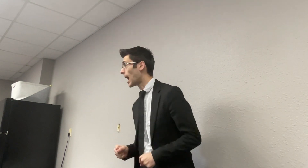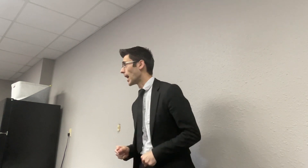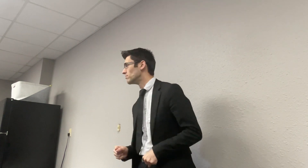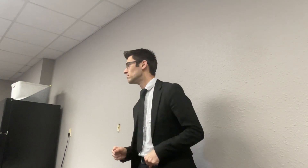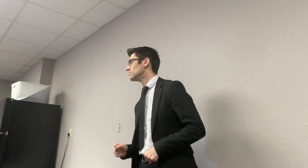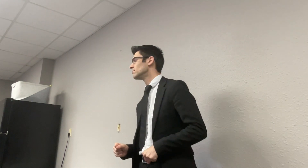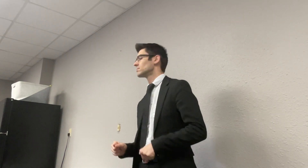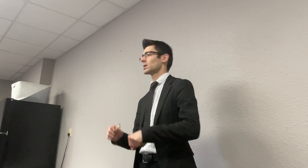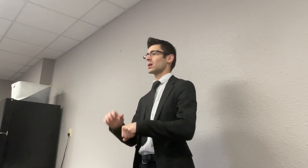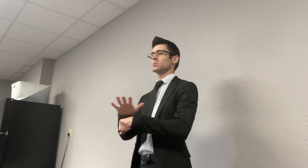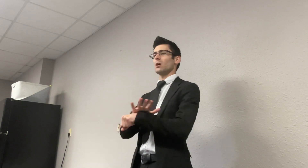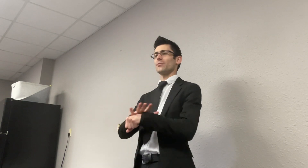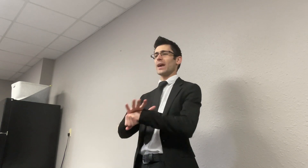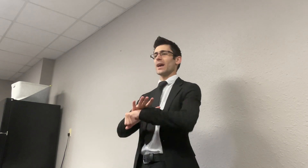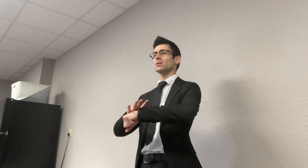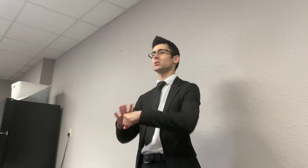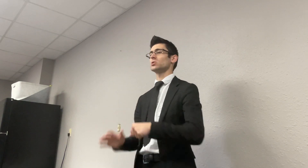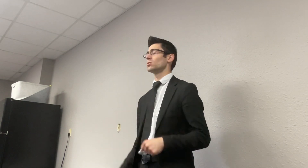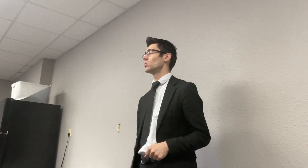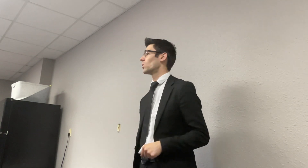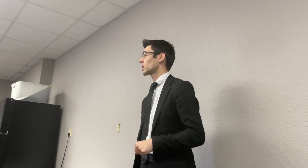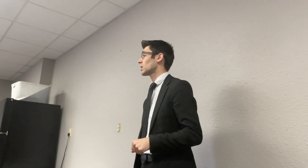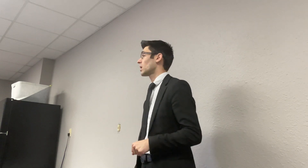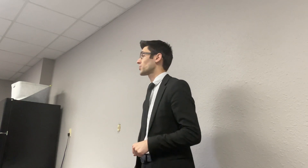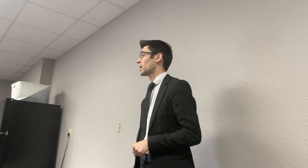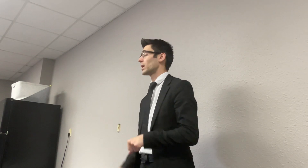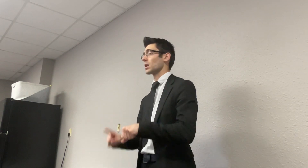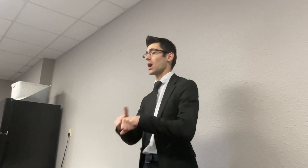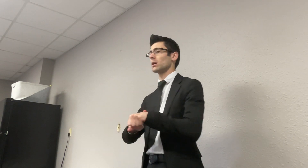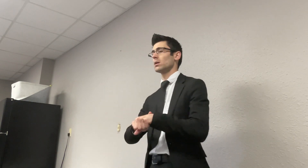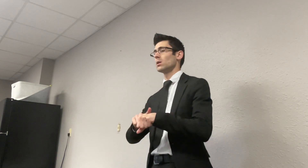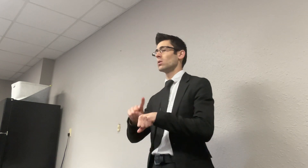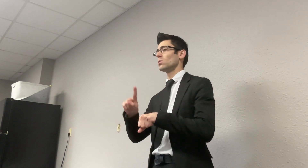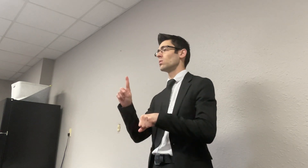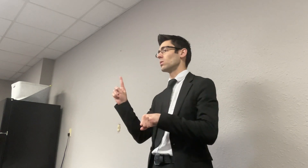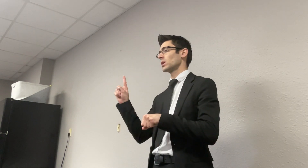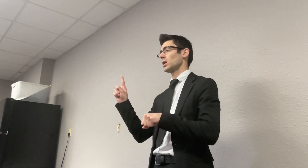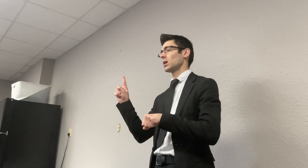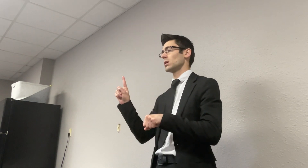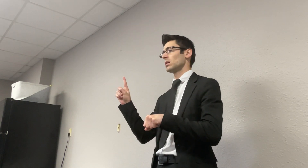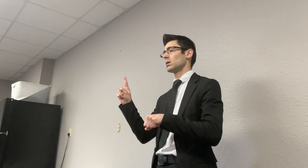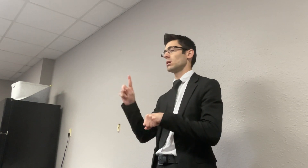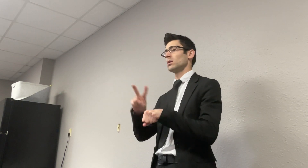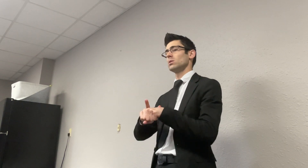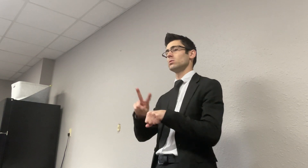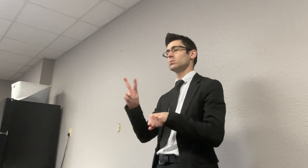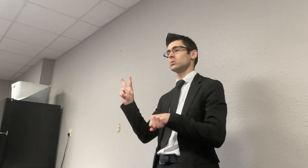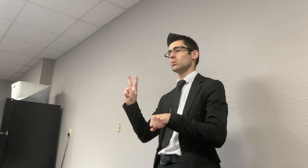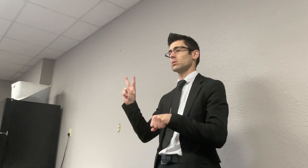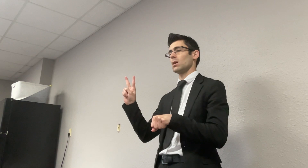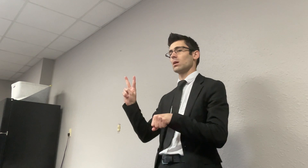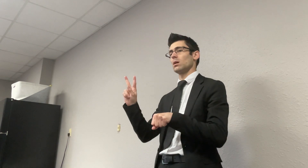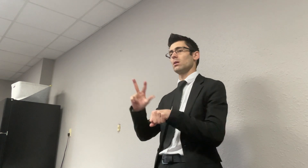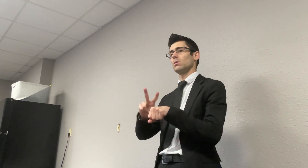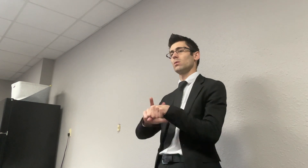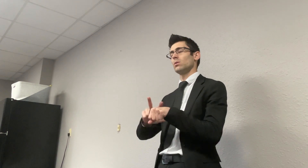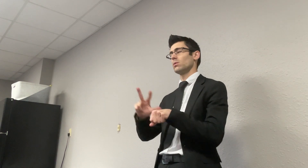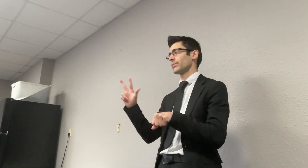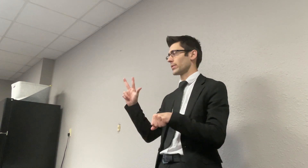Time. Comes off the hand. Let's do 1 o'clock through 9 o'clock. 1 o'clock, 2 o'clock, 3